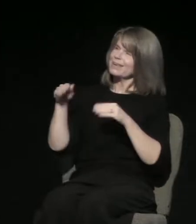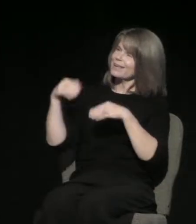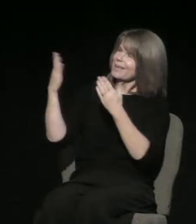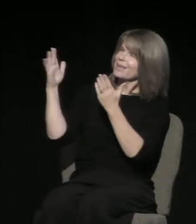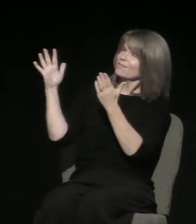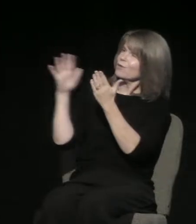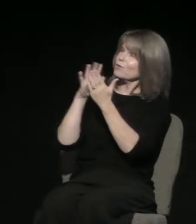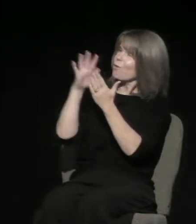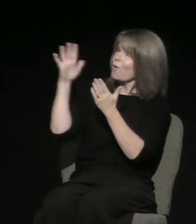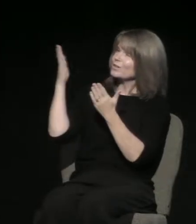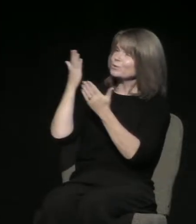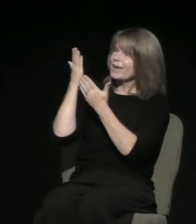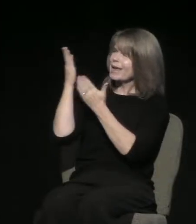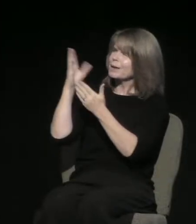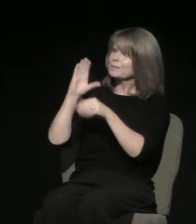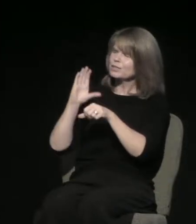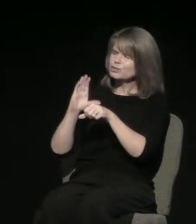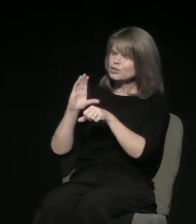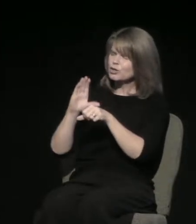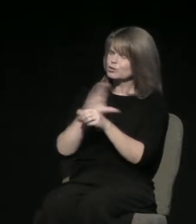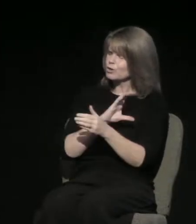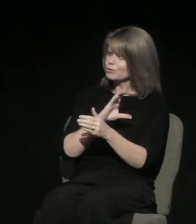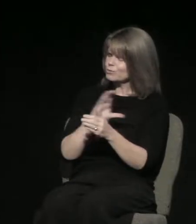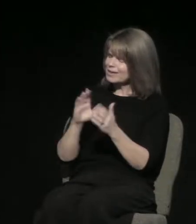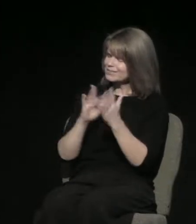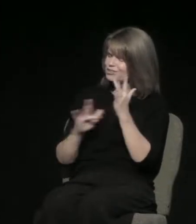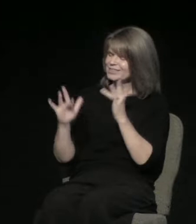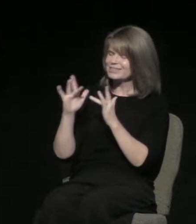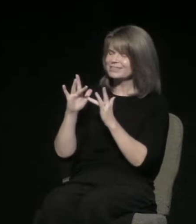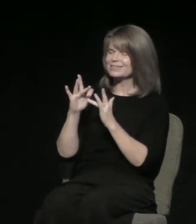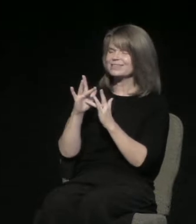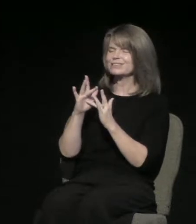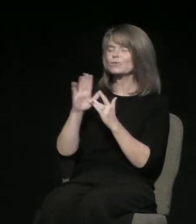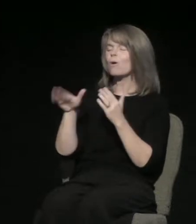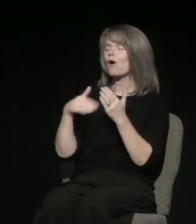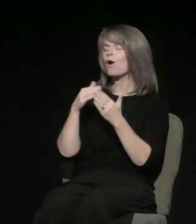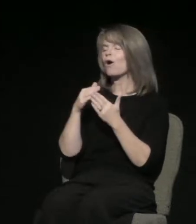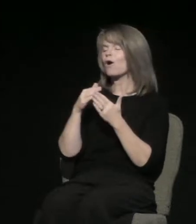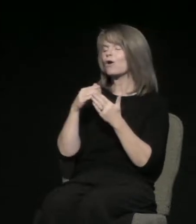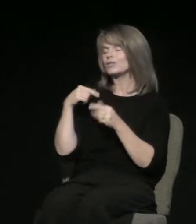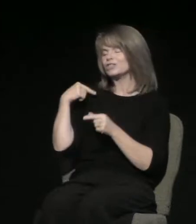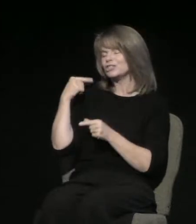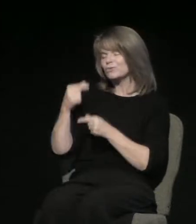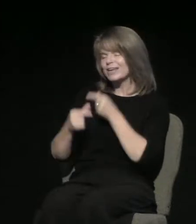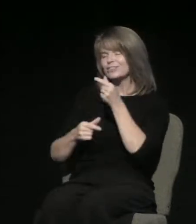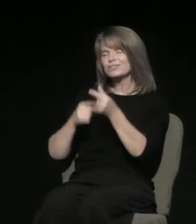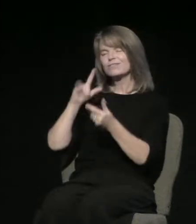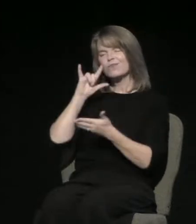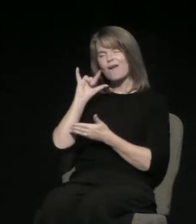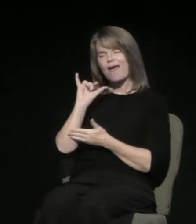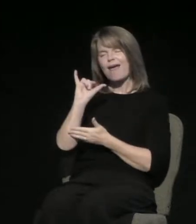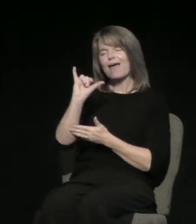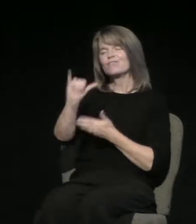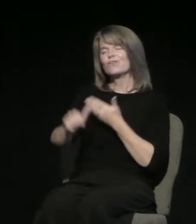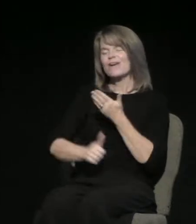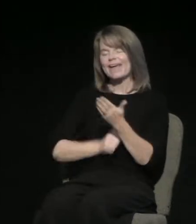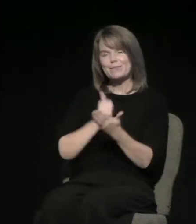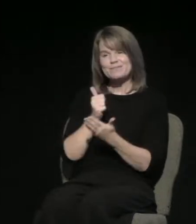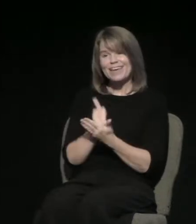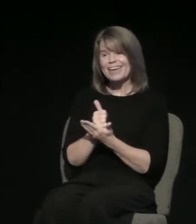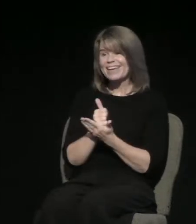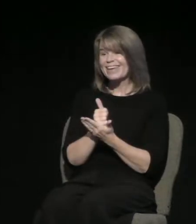Be Glory In The Church And In Christ Jesus Throughout All Generations Forever And Ever Amen